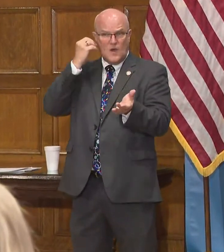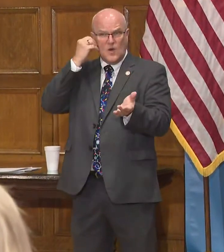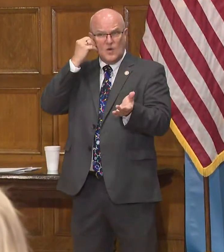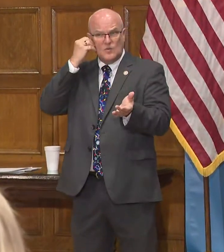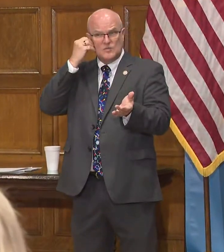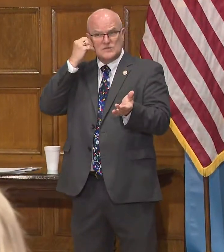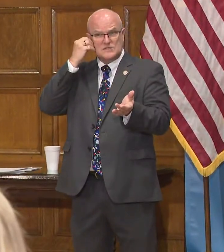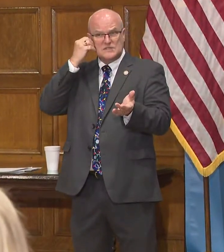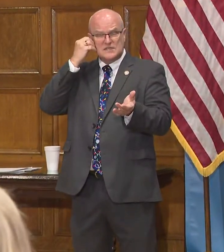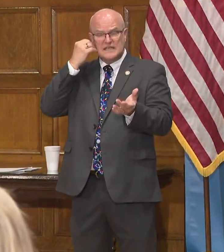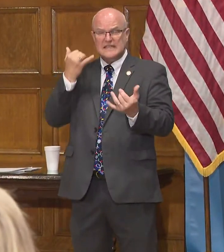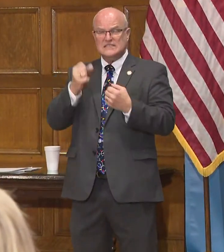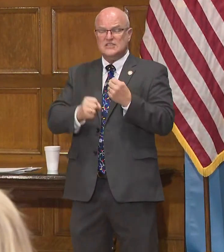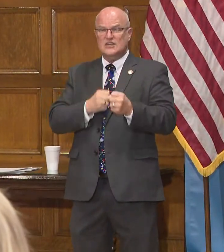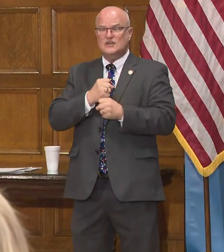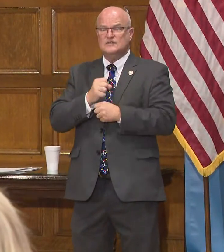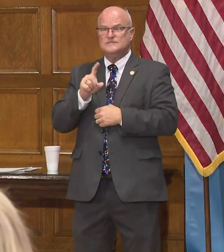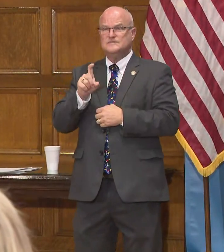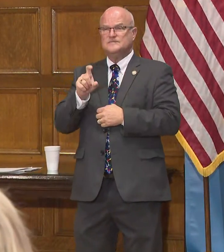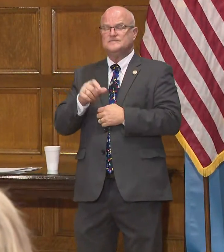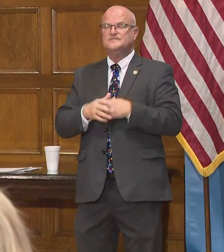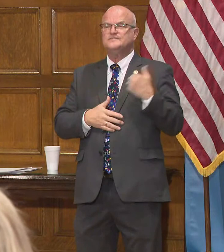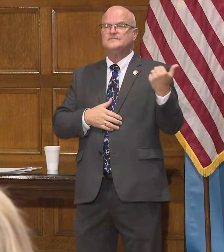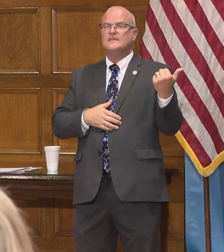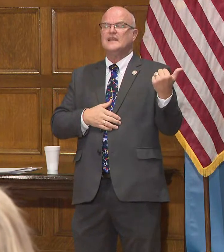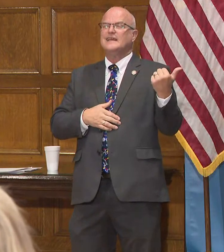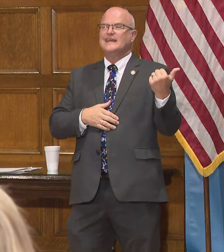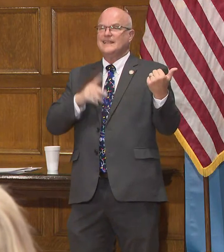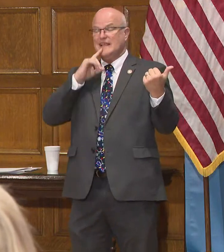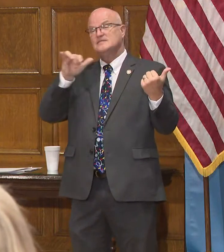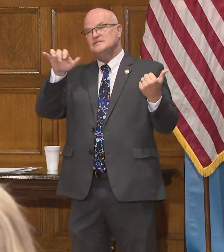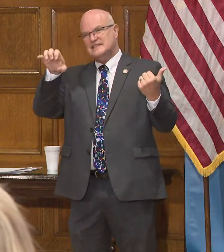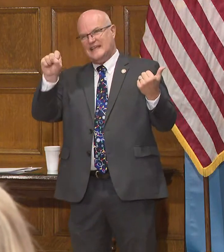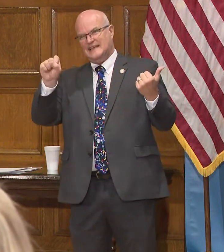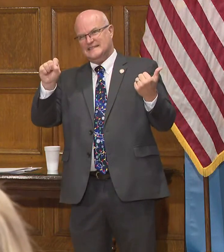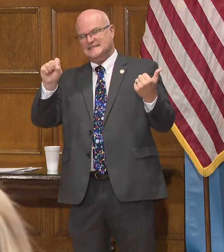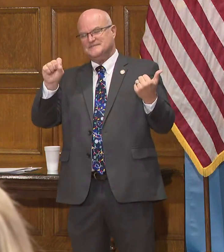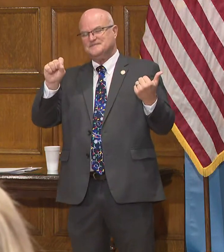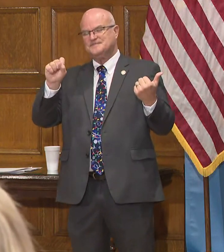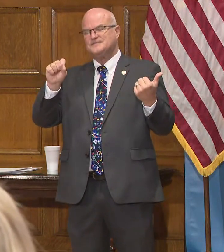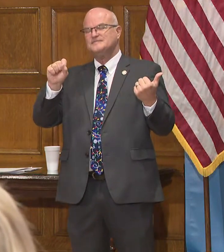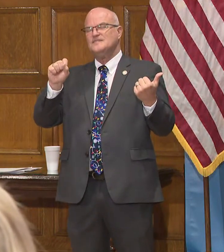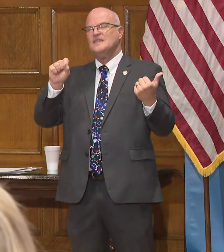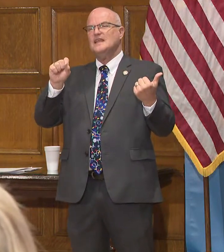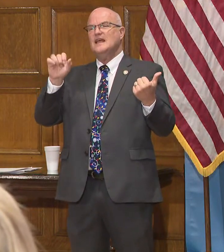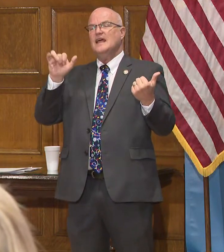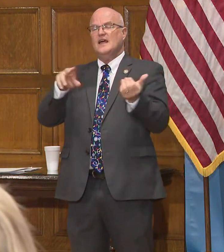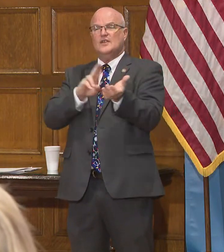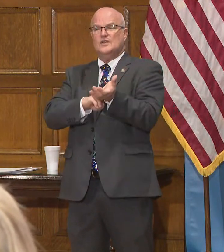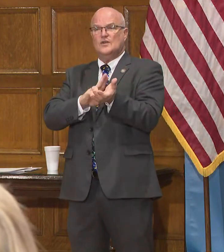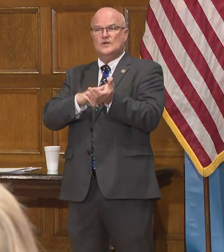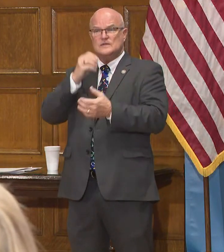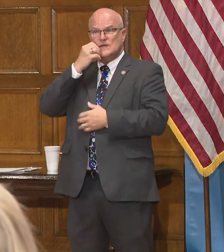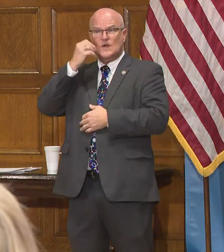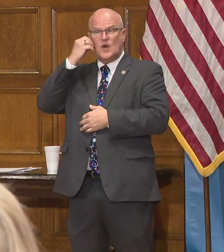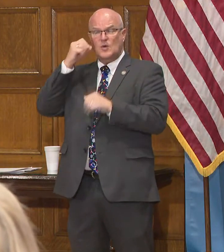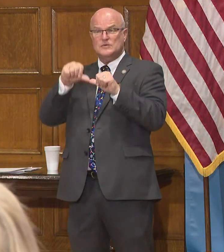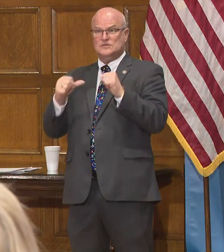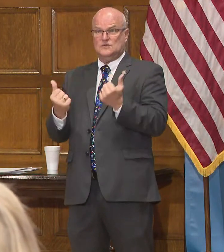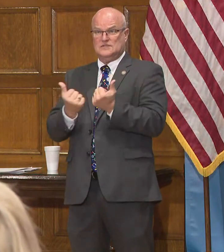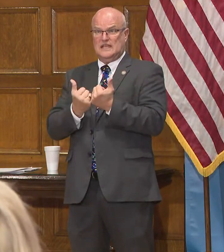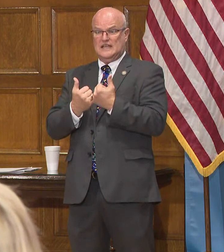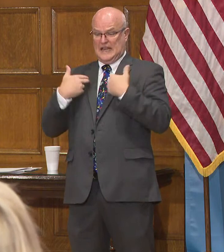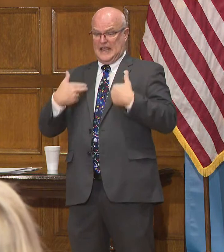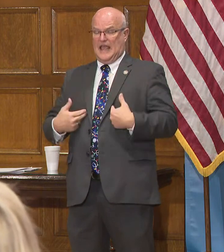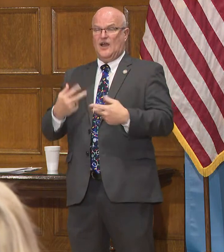going into this year? And the answer is yes. the Nursing Home Association,